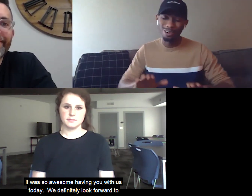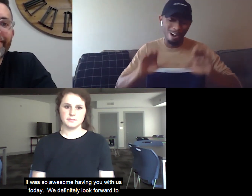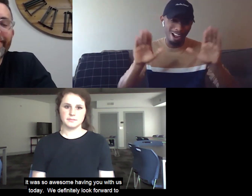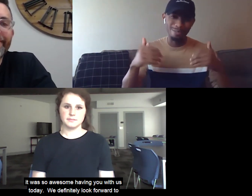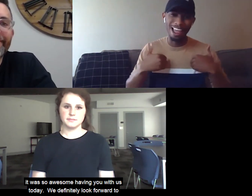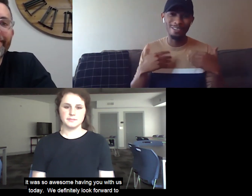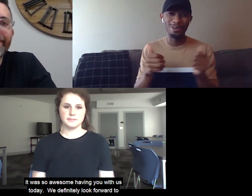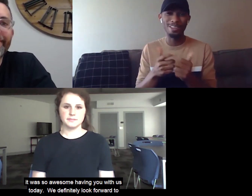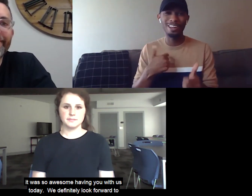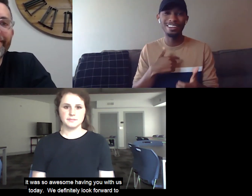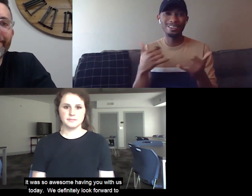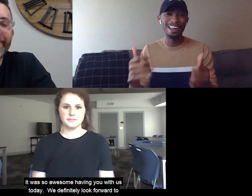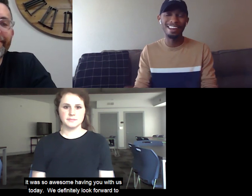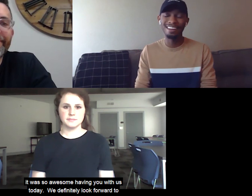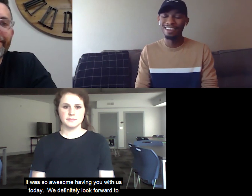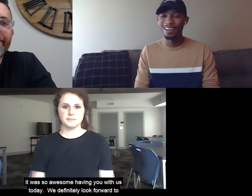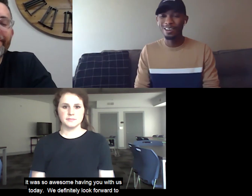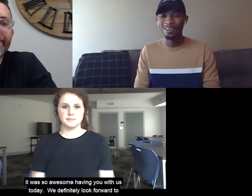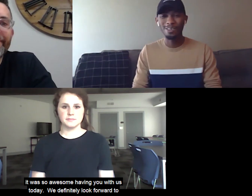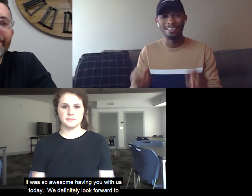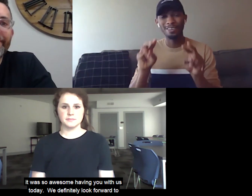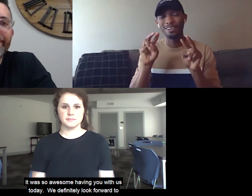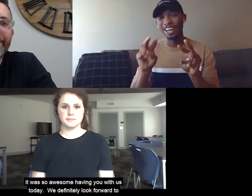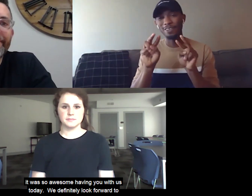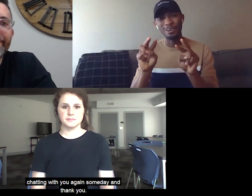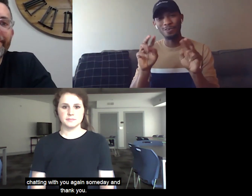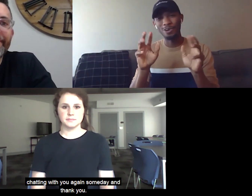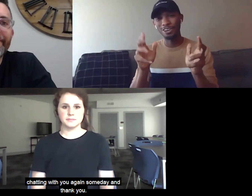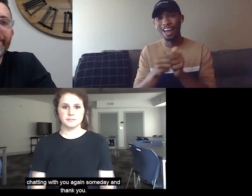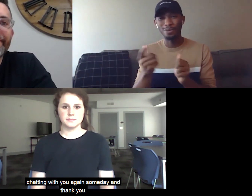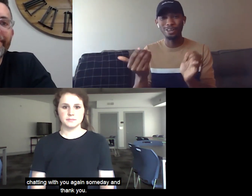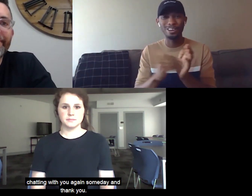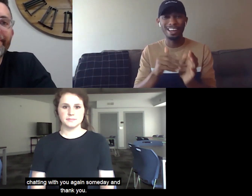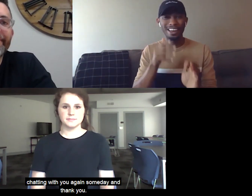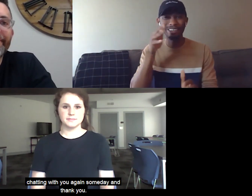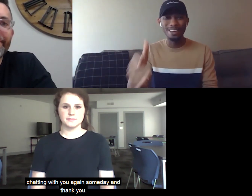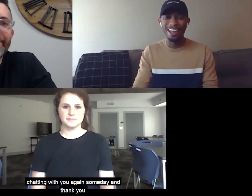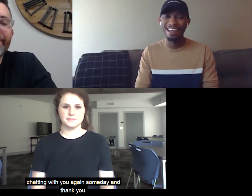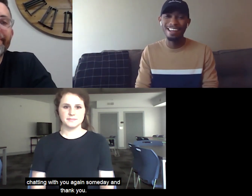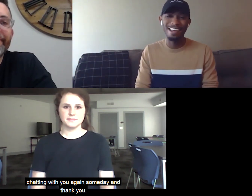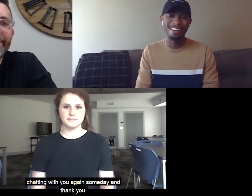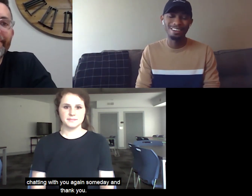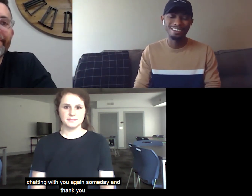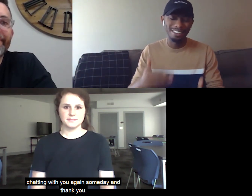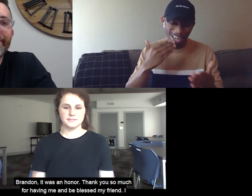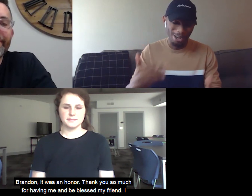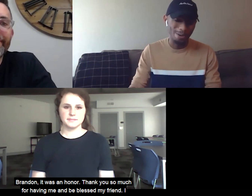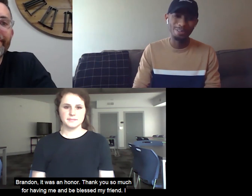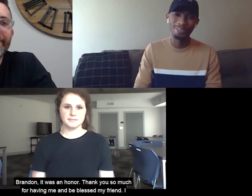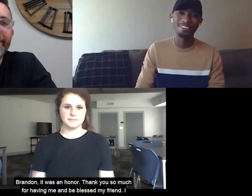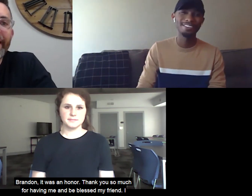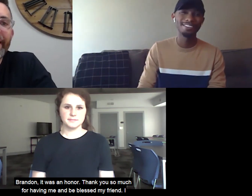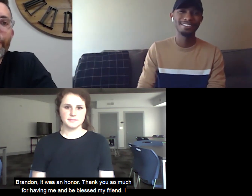was so awesome having you with us today. We'll definitely look forward to chatting with you again someday. And thank